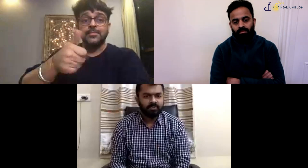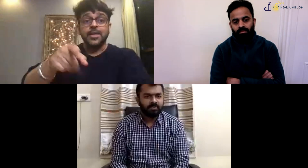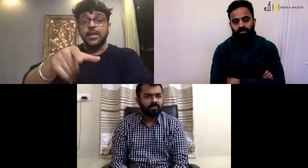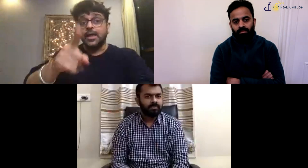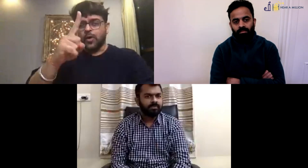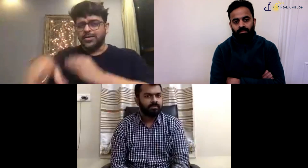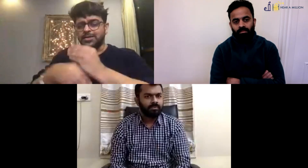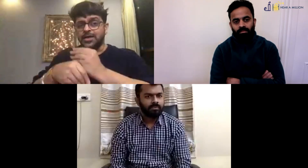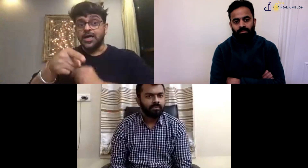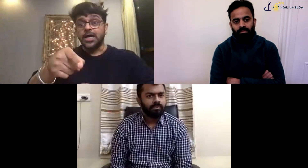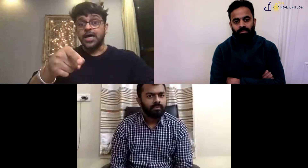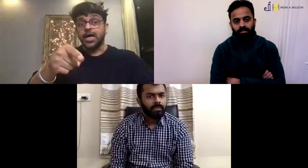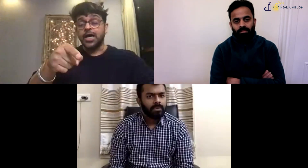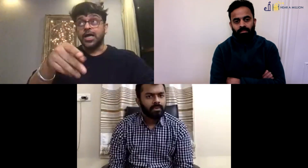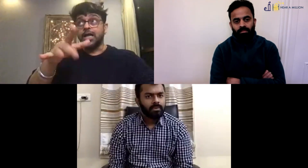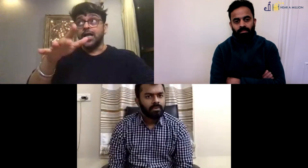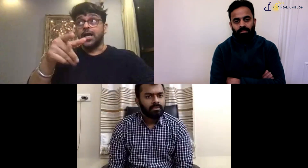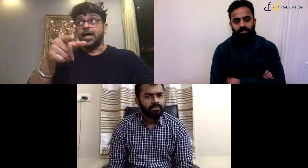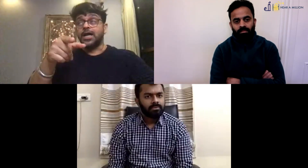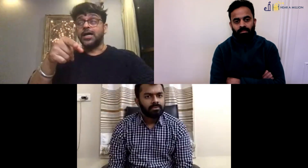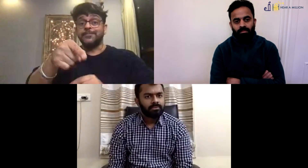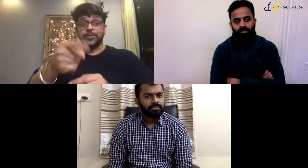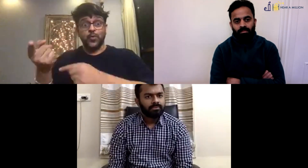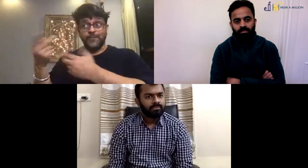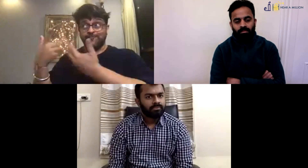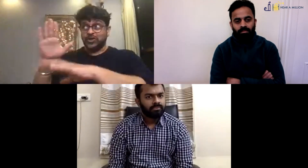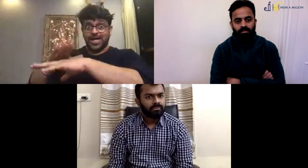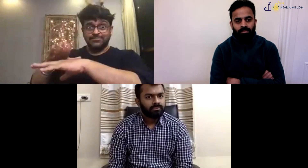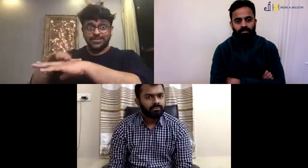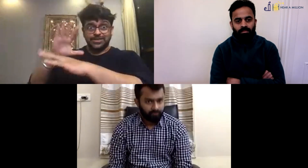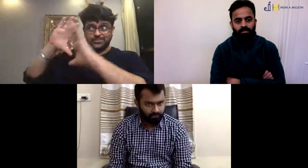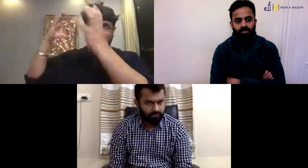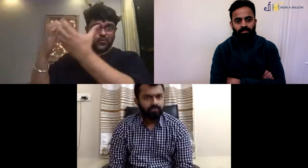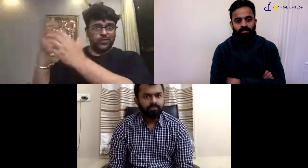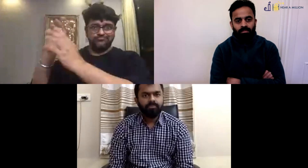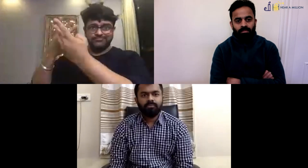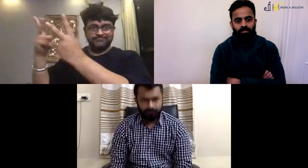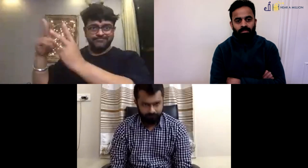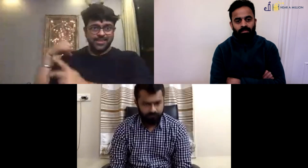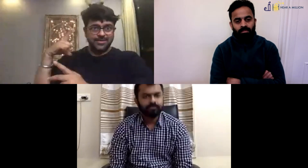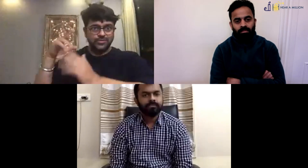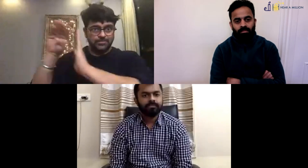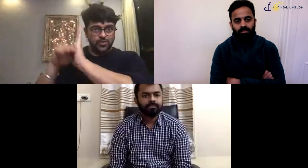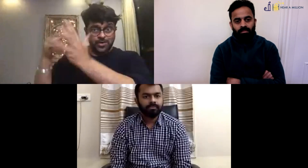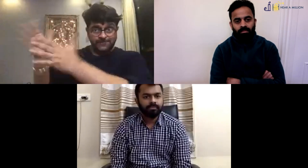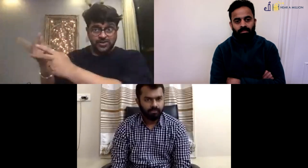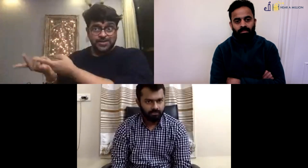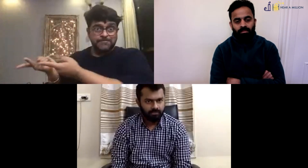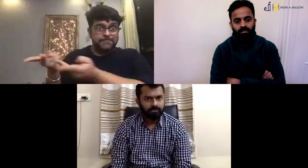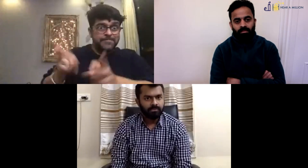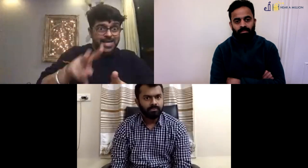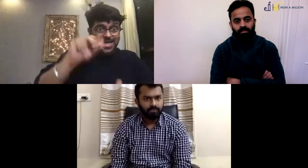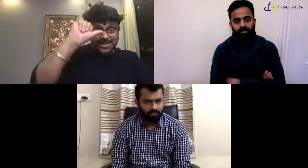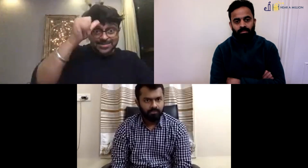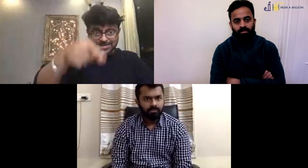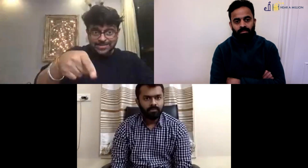So we'll see how things will go on. Right. So now that you've experienced being around the world